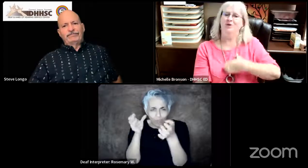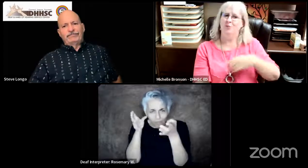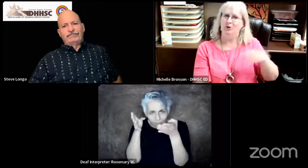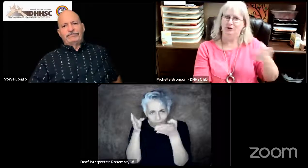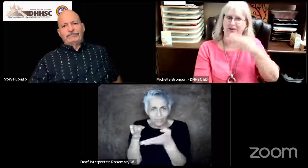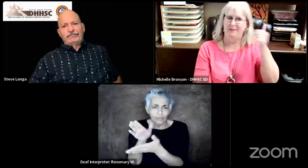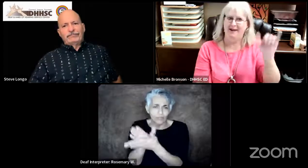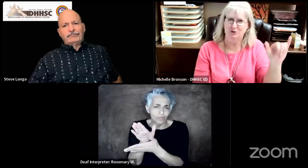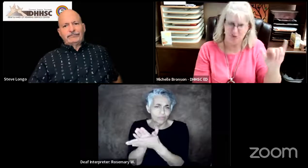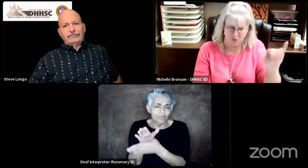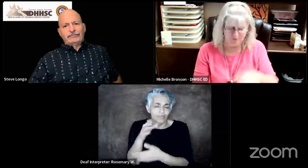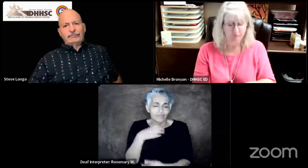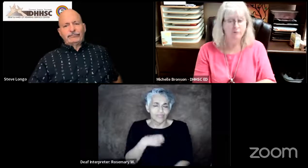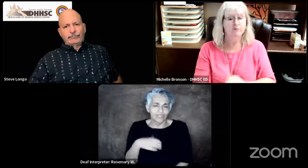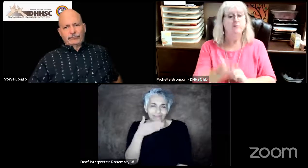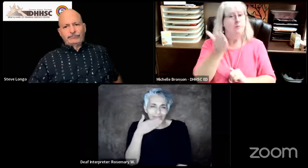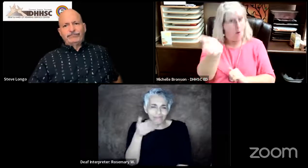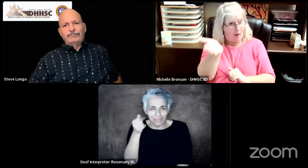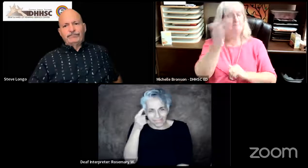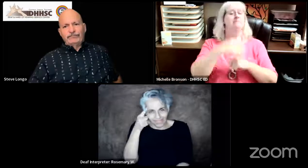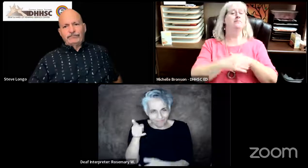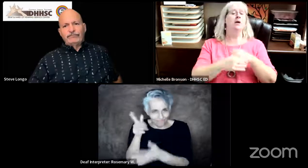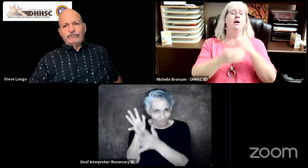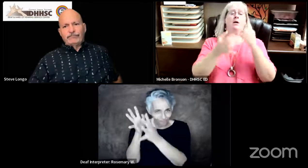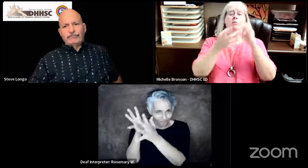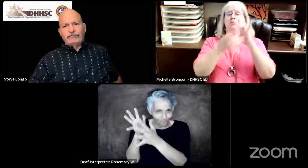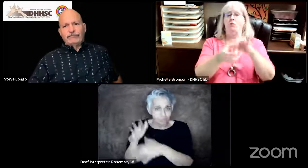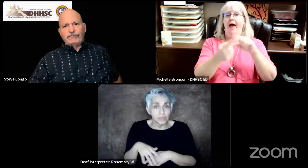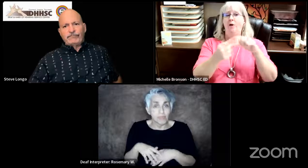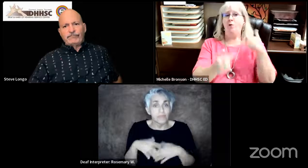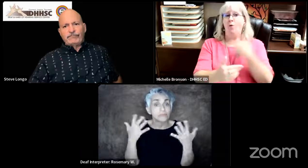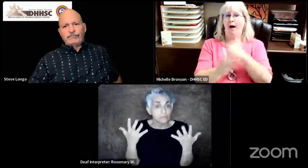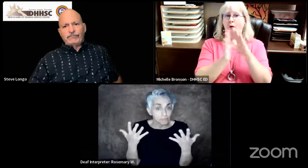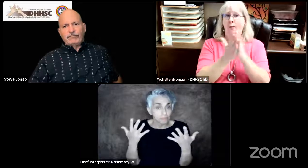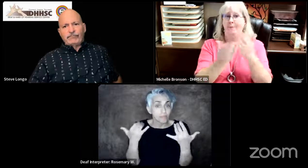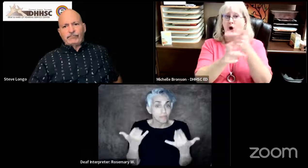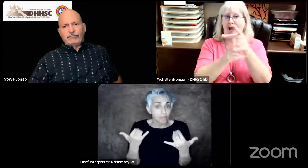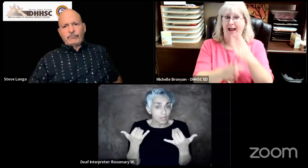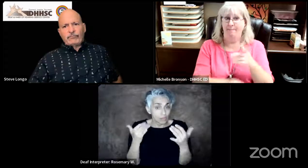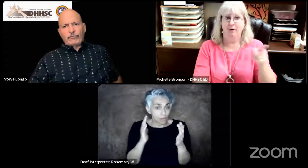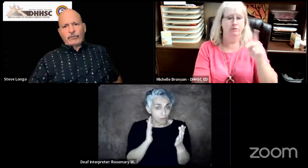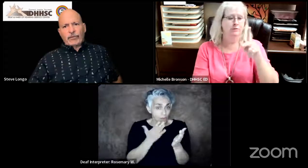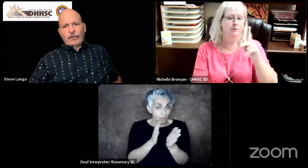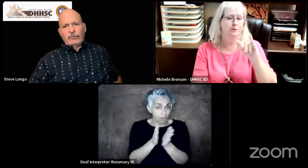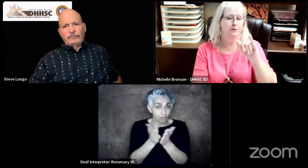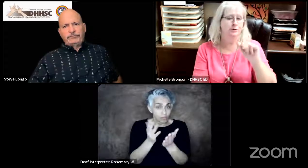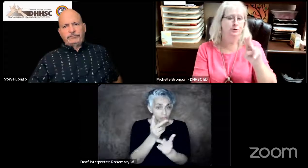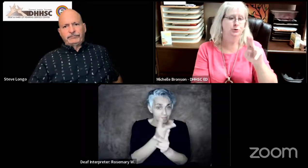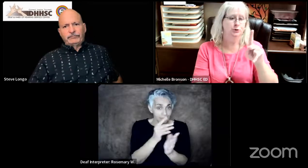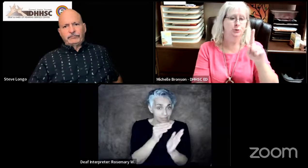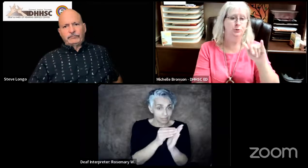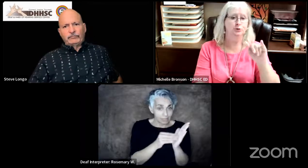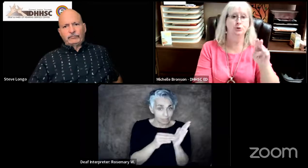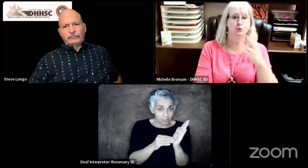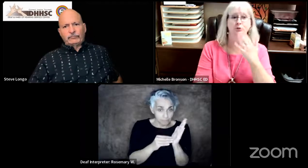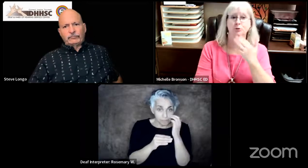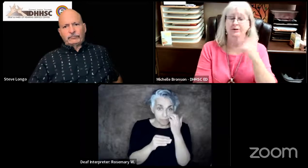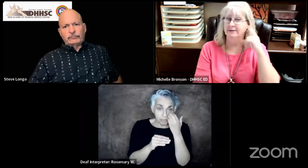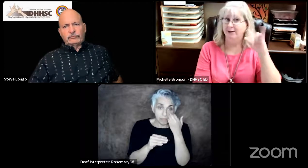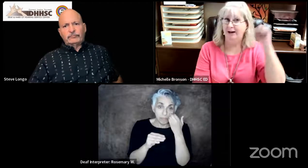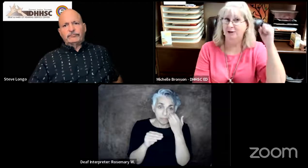Gallaudet for school, graduate school that is, and so we wish them all the best. Regarding our